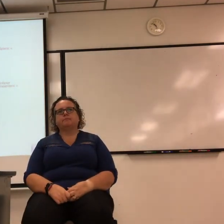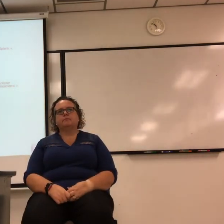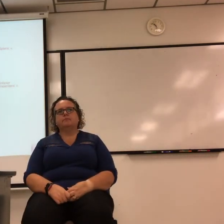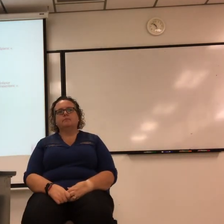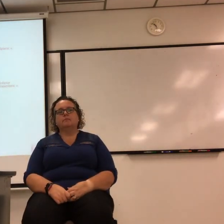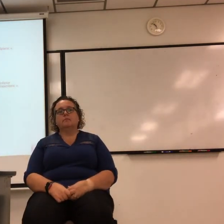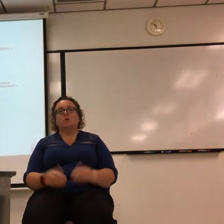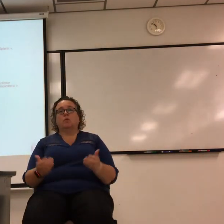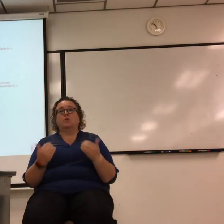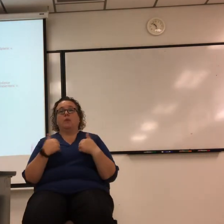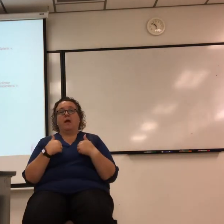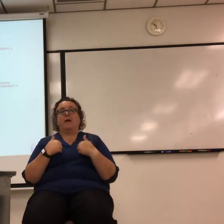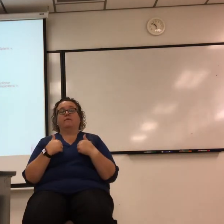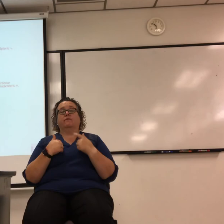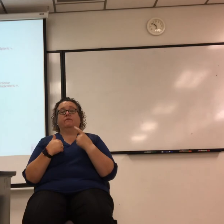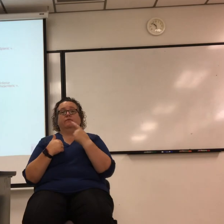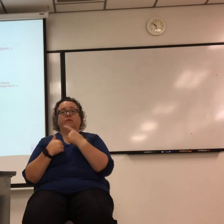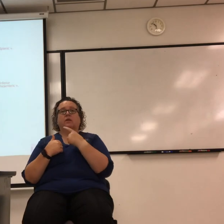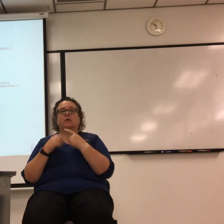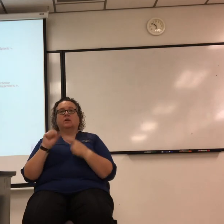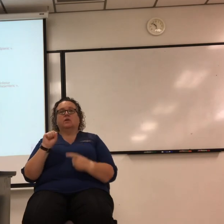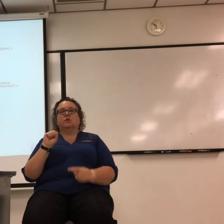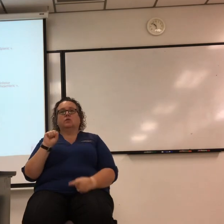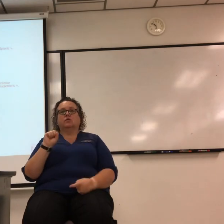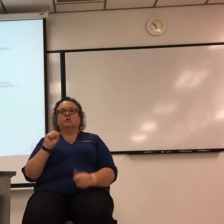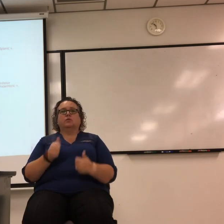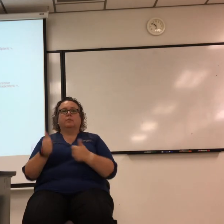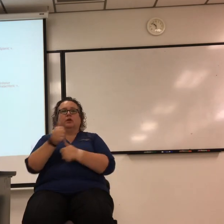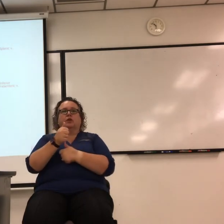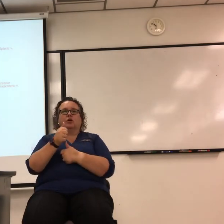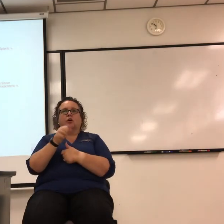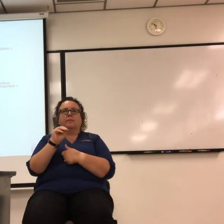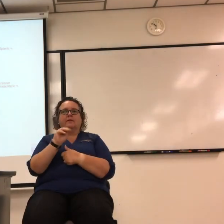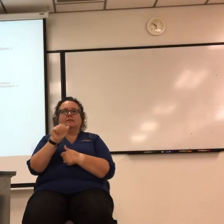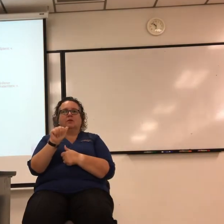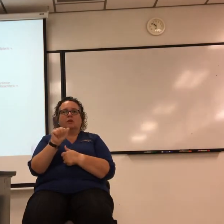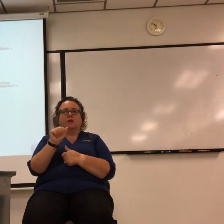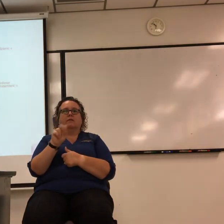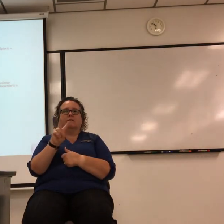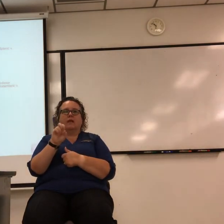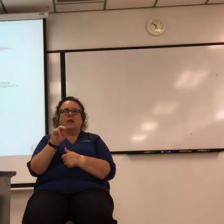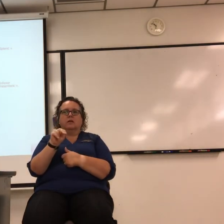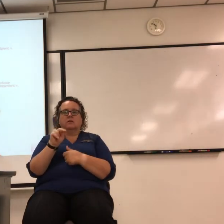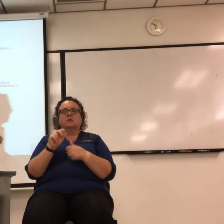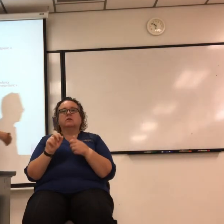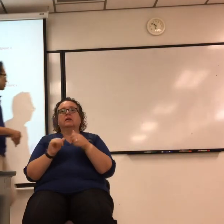What you got here is superior mesenteric vein, inferior mesenteric vein.